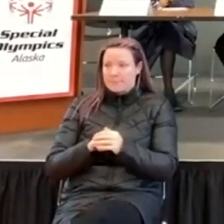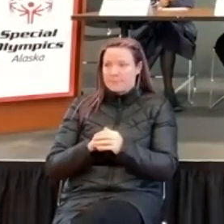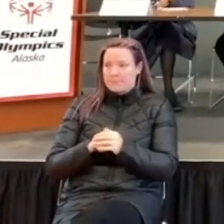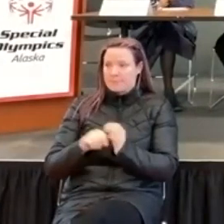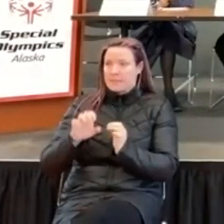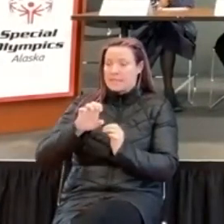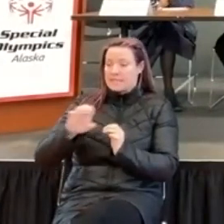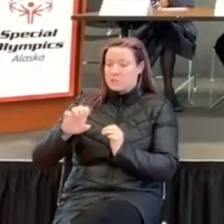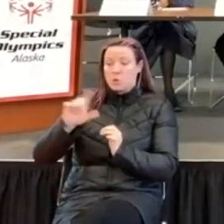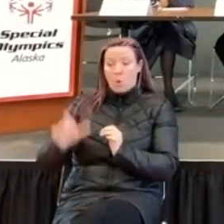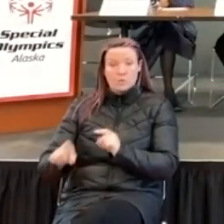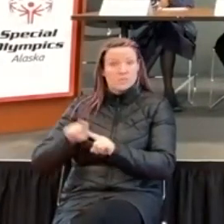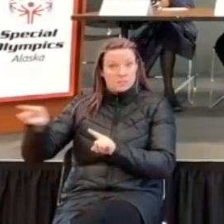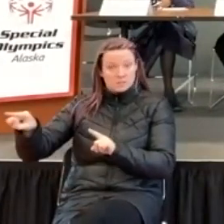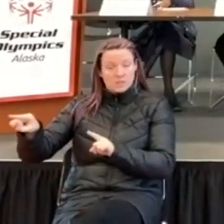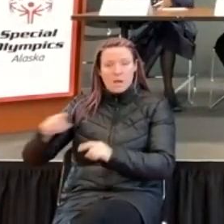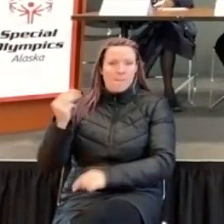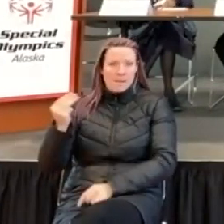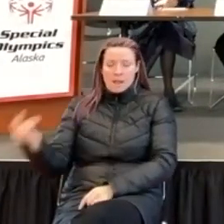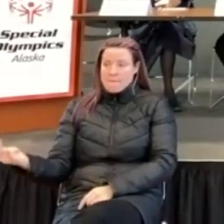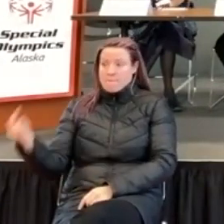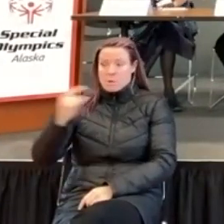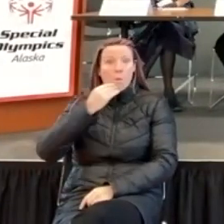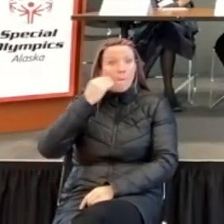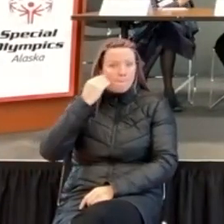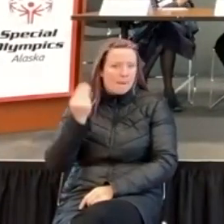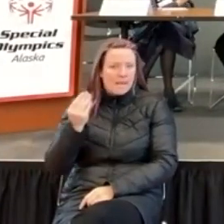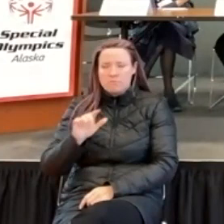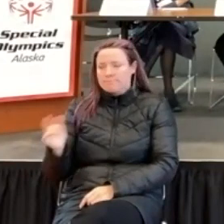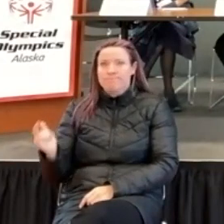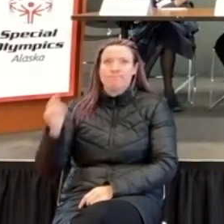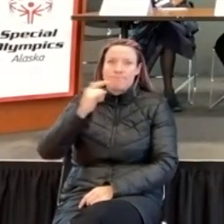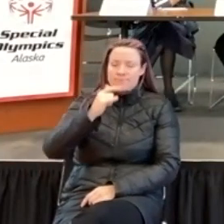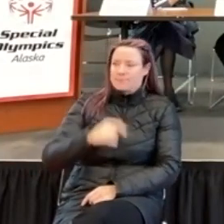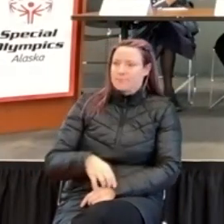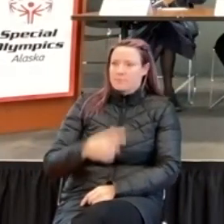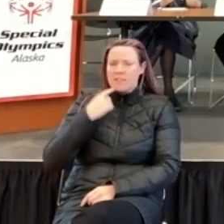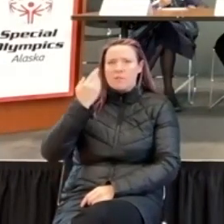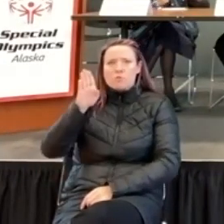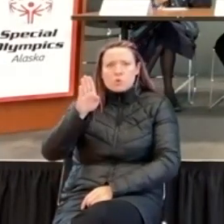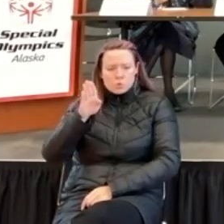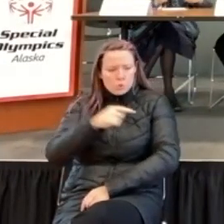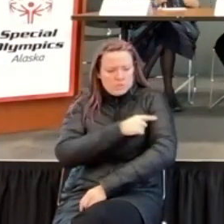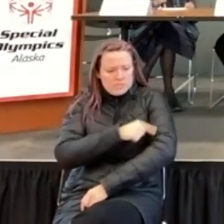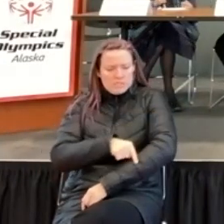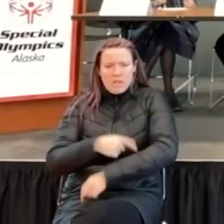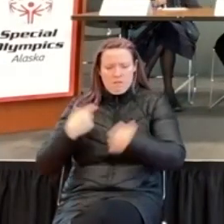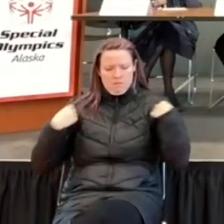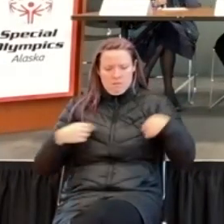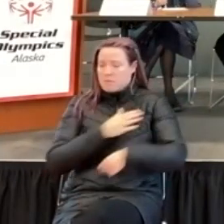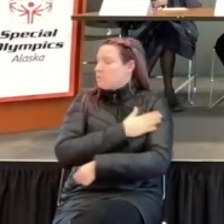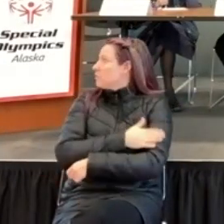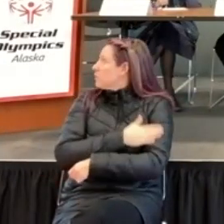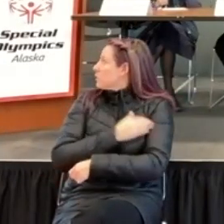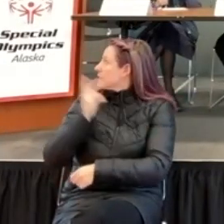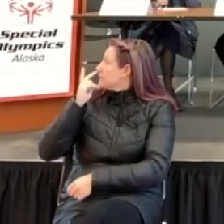East Coast on Monday. And I ended up, you can see, I have bruises from lifting my backpack.